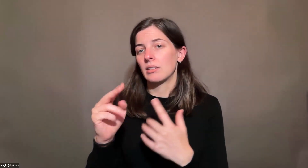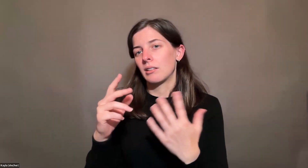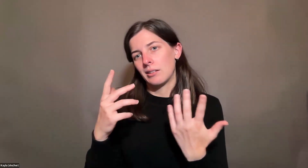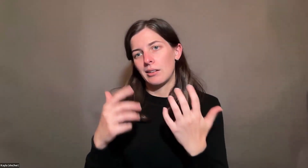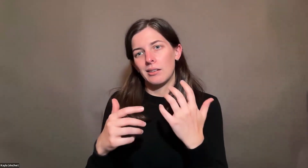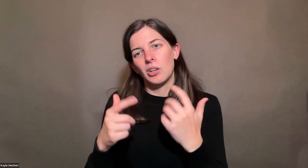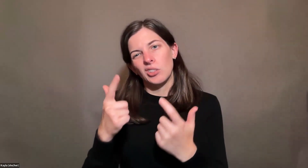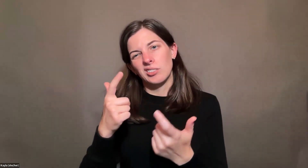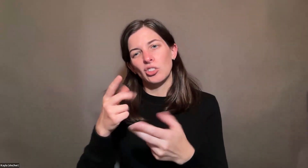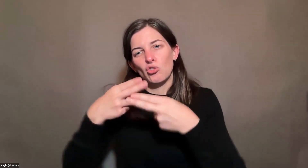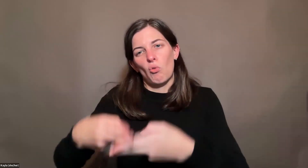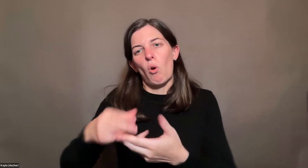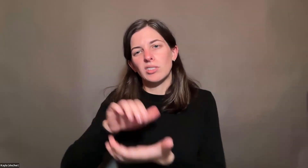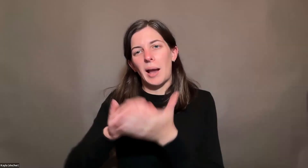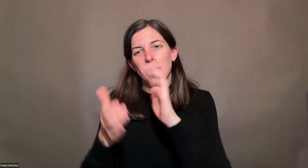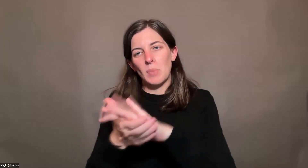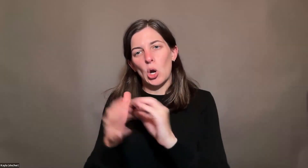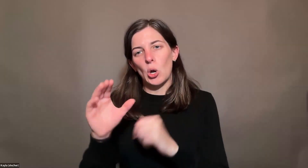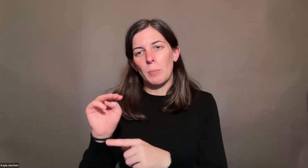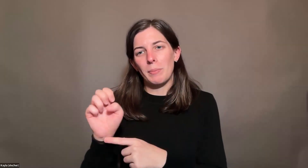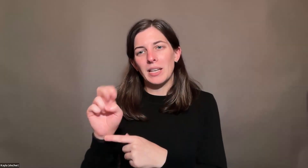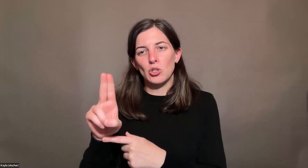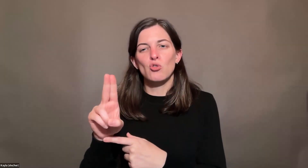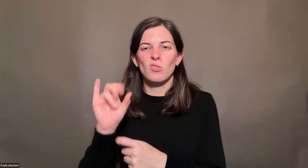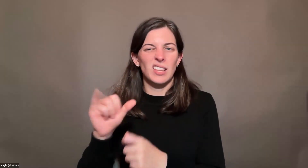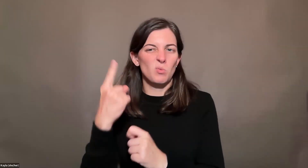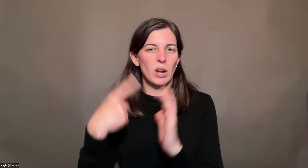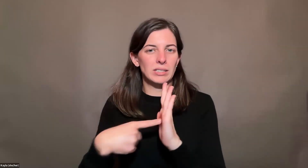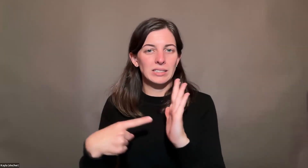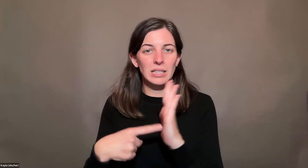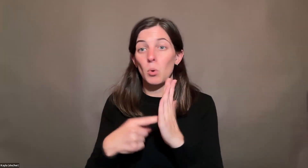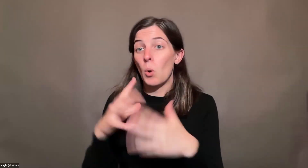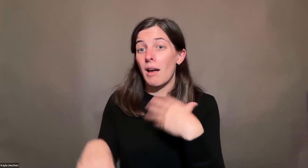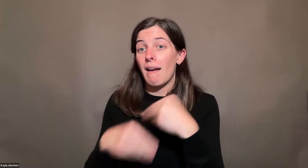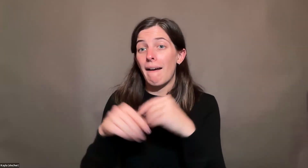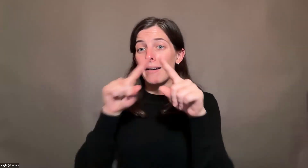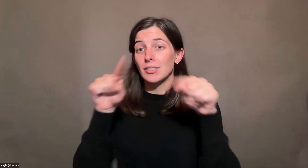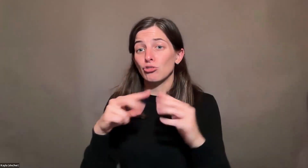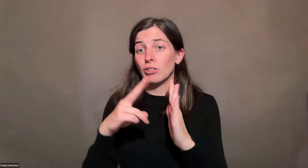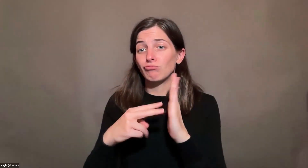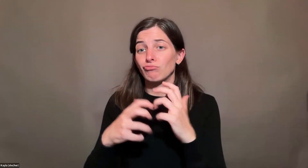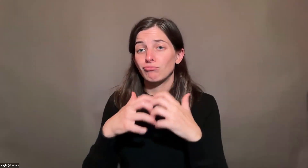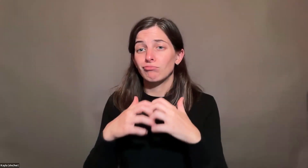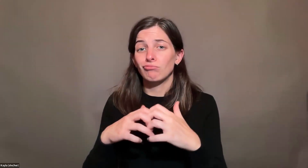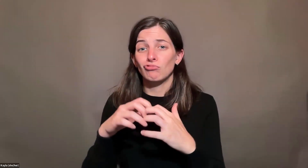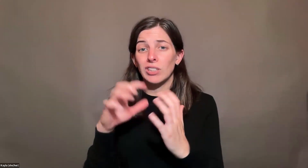menu. So in this case, you can add some screen reader text like what is the main purpose of this button, so that user can